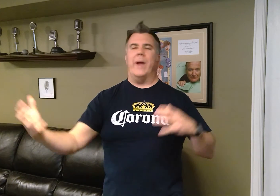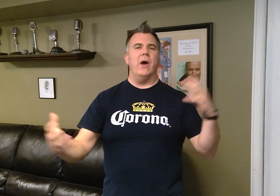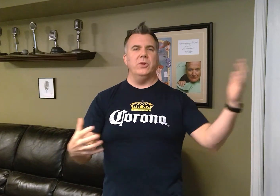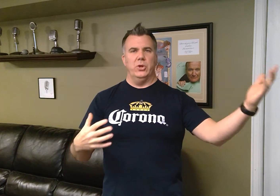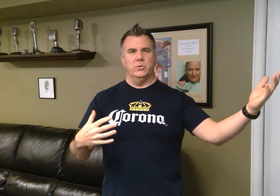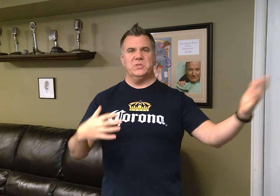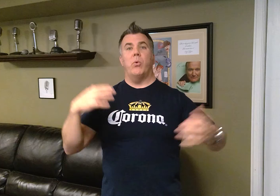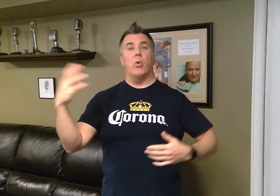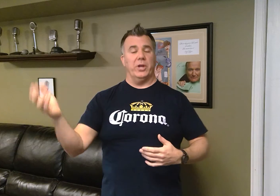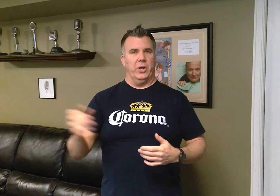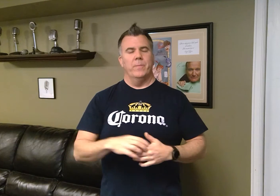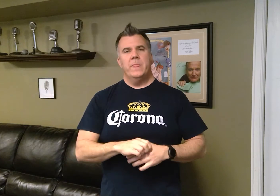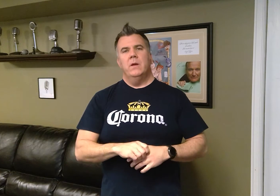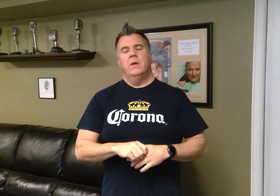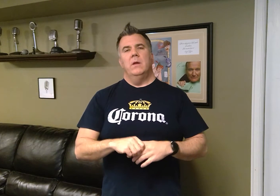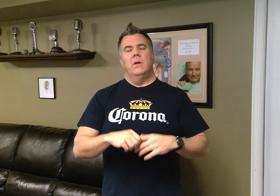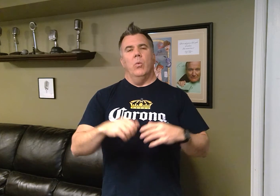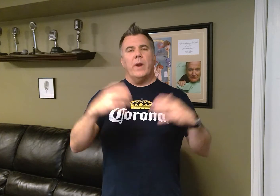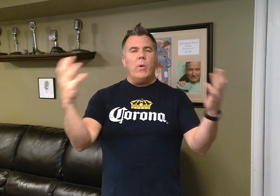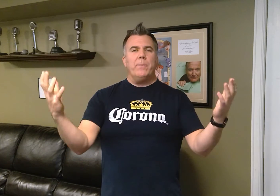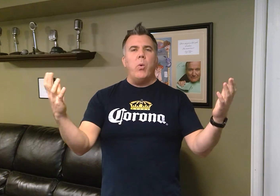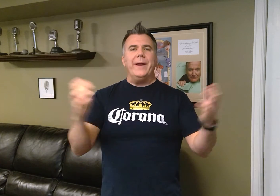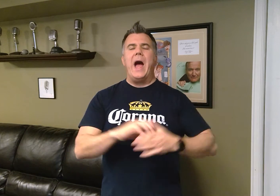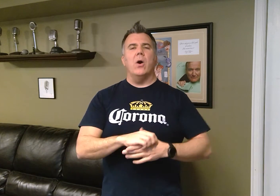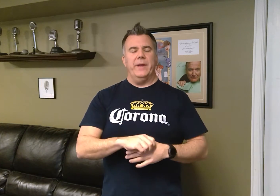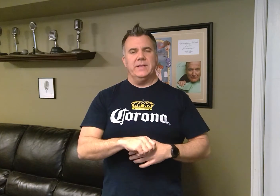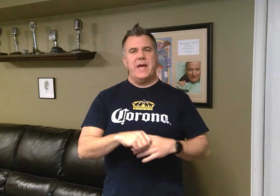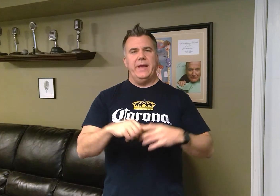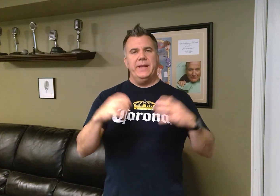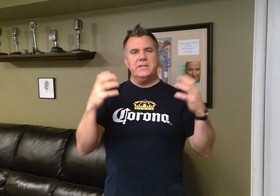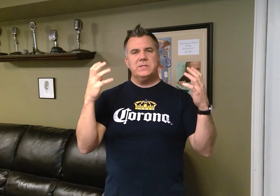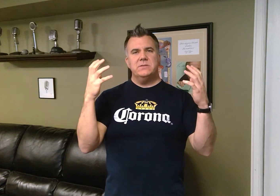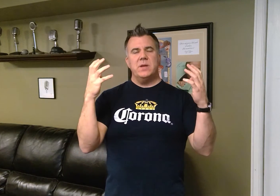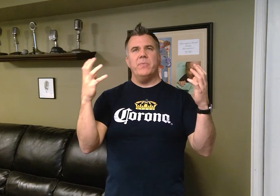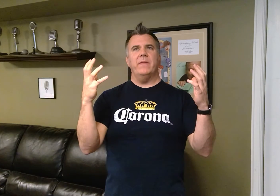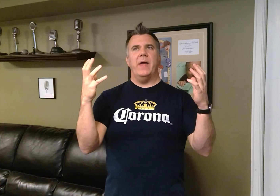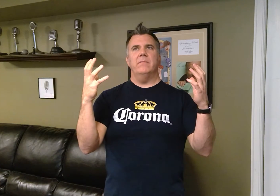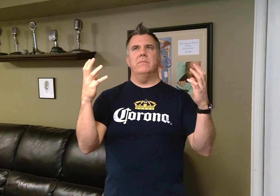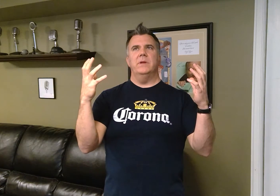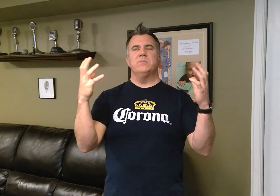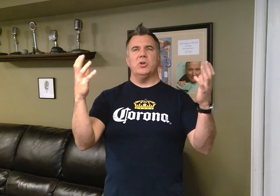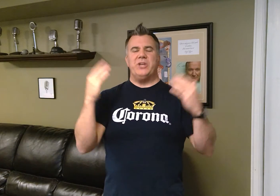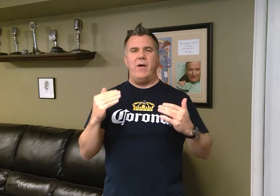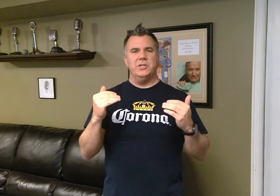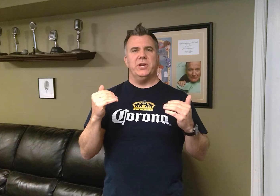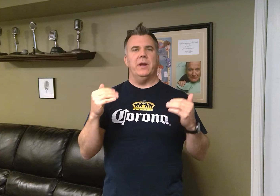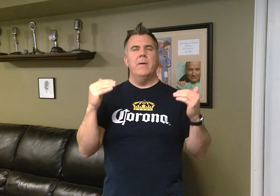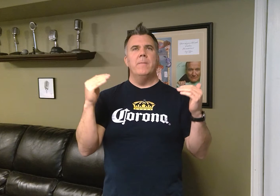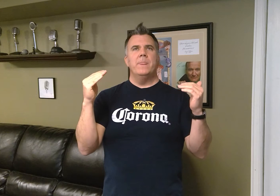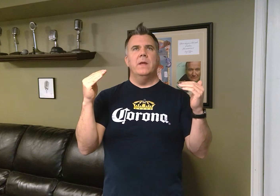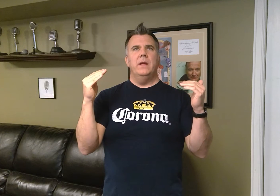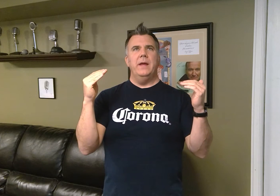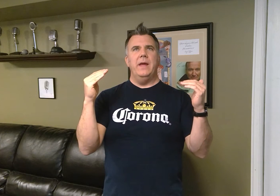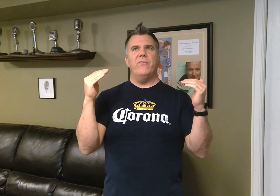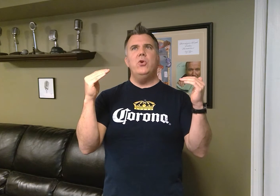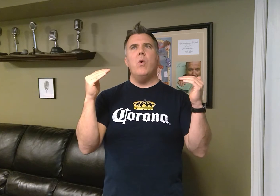around you supporting you. What I want to point out is that it is something that is more challenging if you